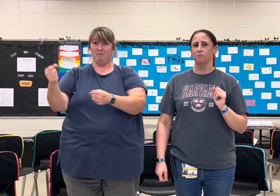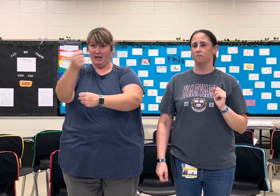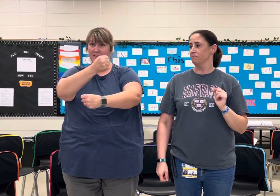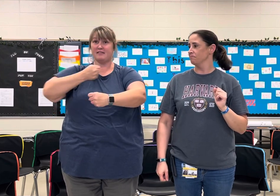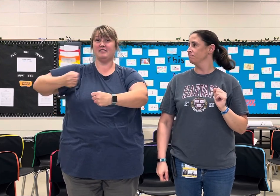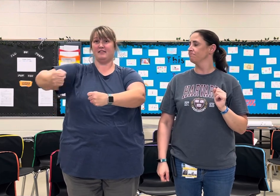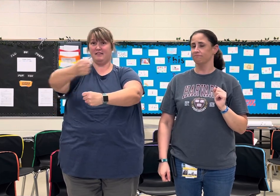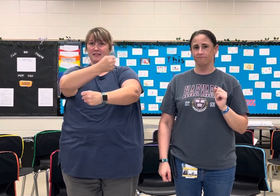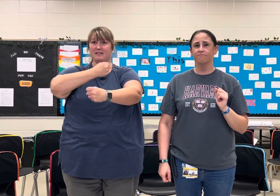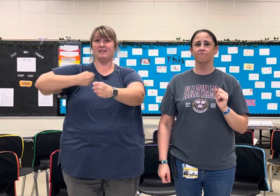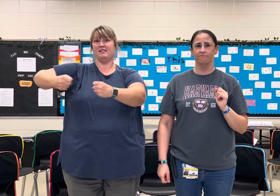Mix.